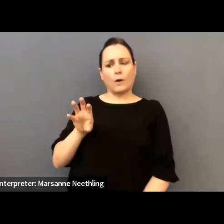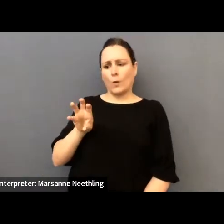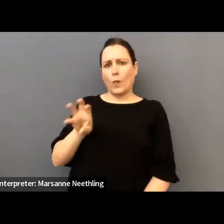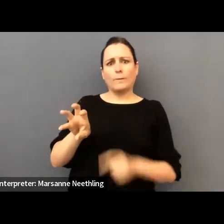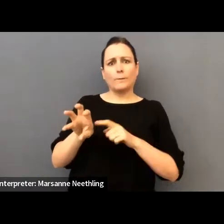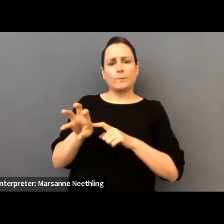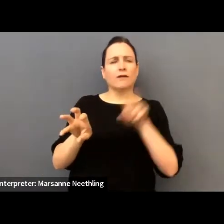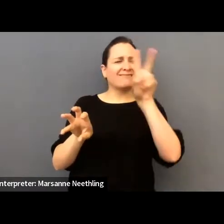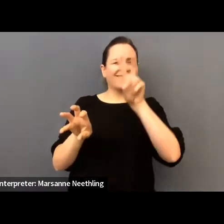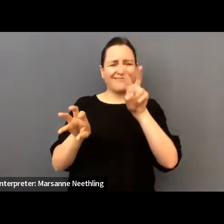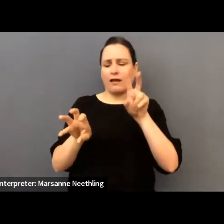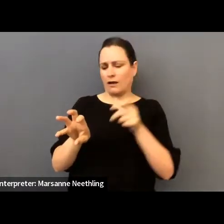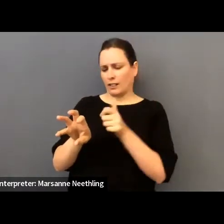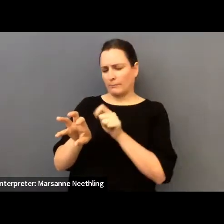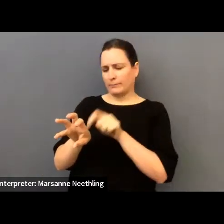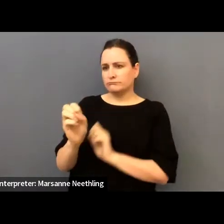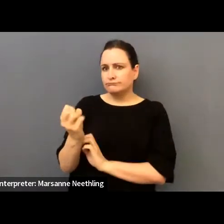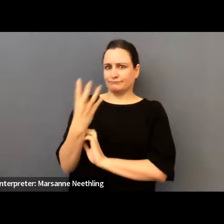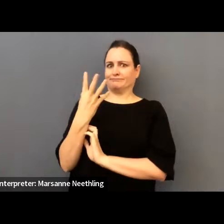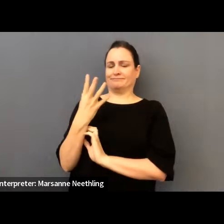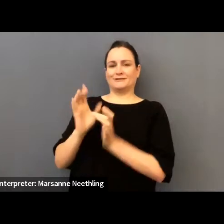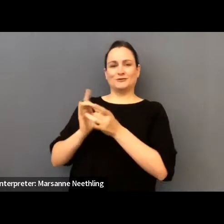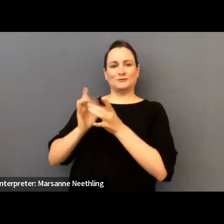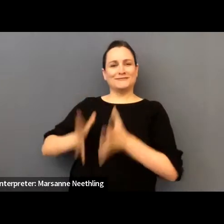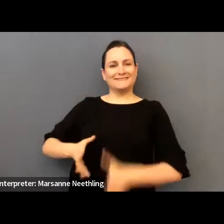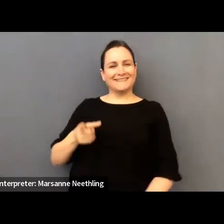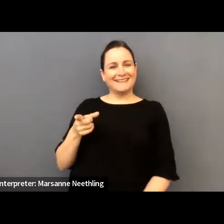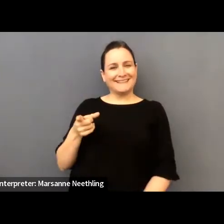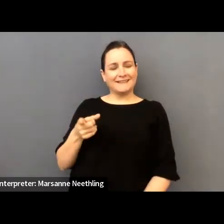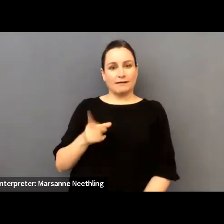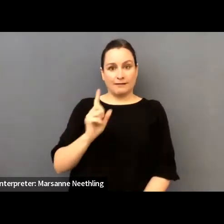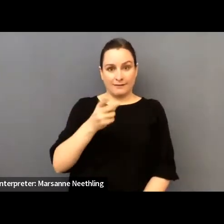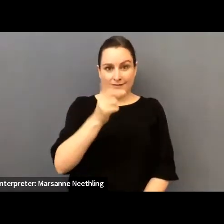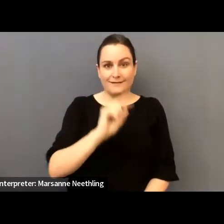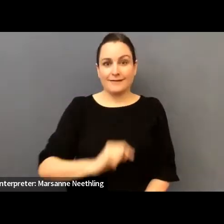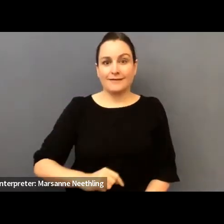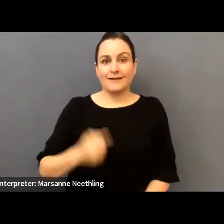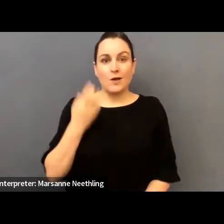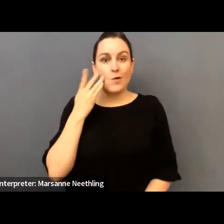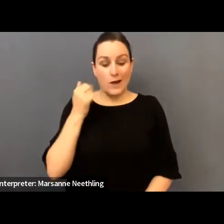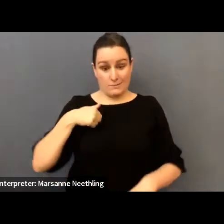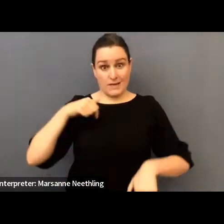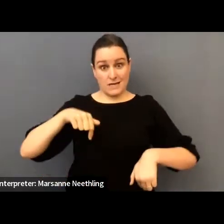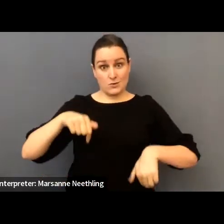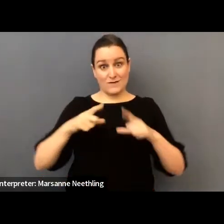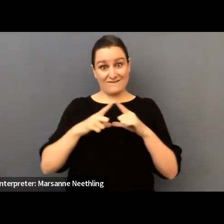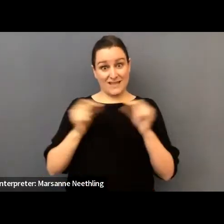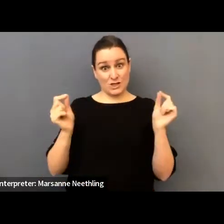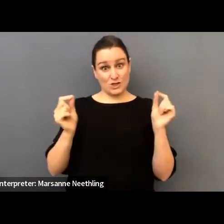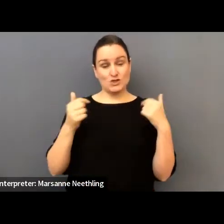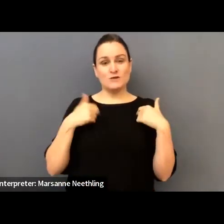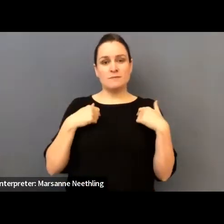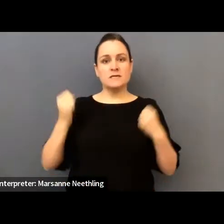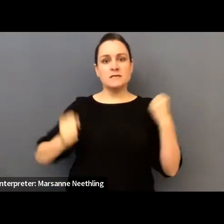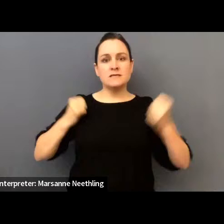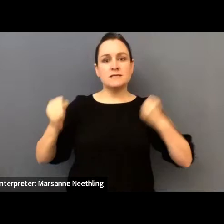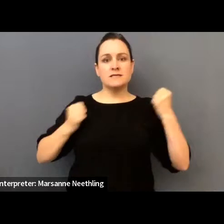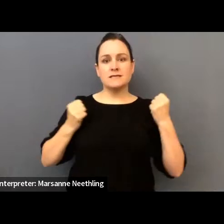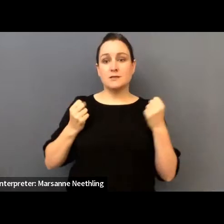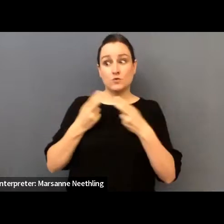And guess where I'm running to when I go back to my own